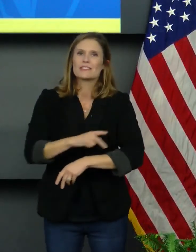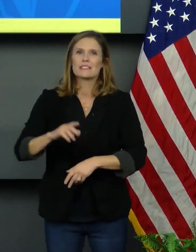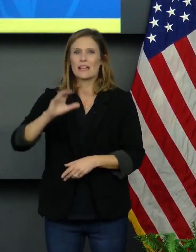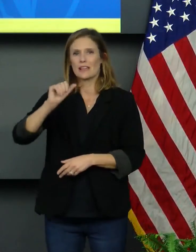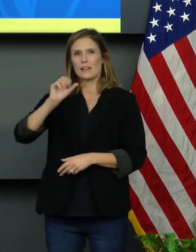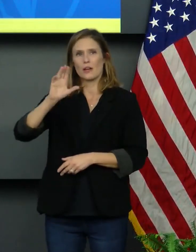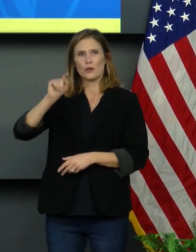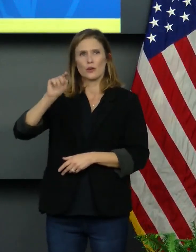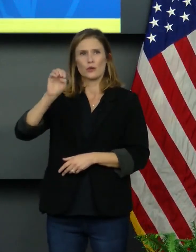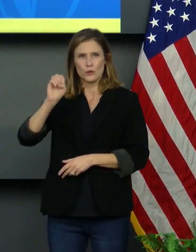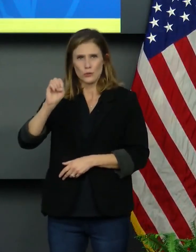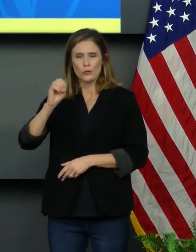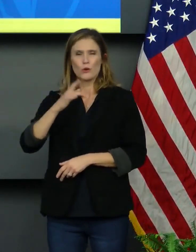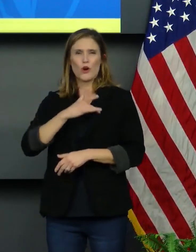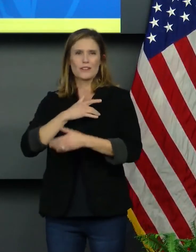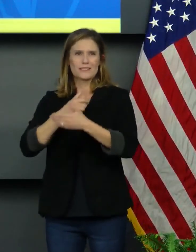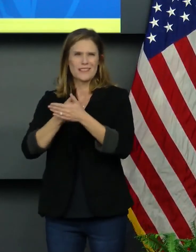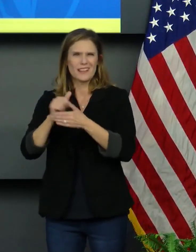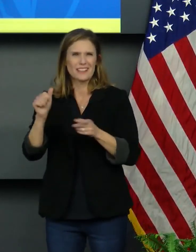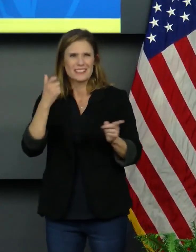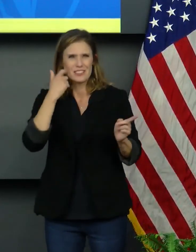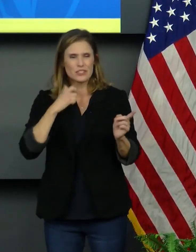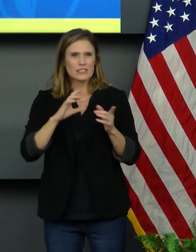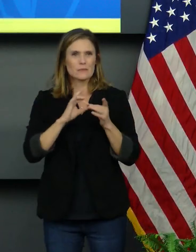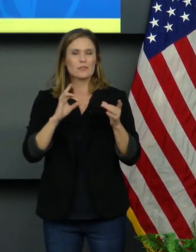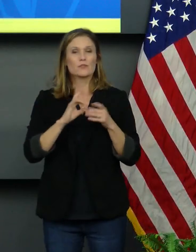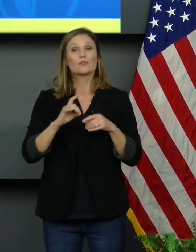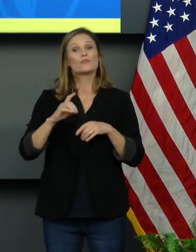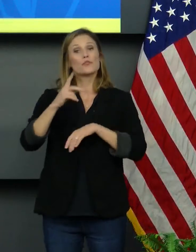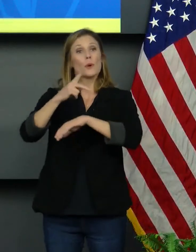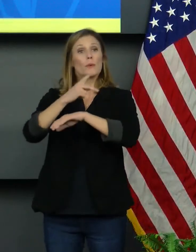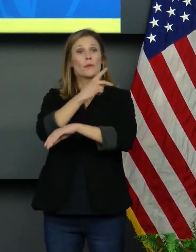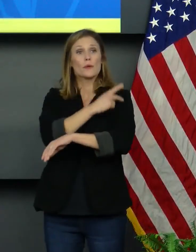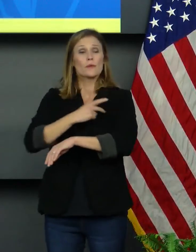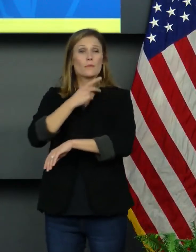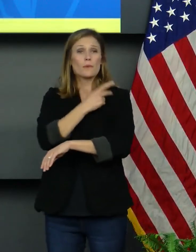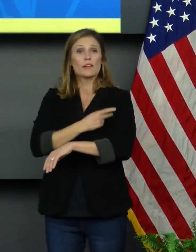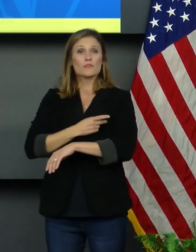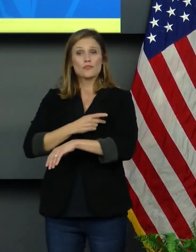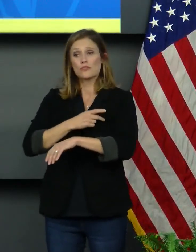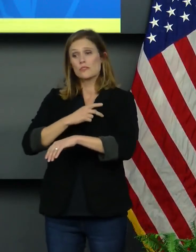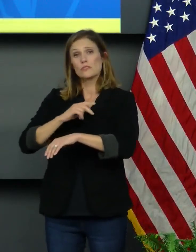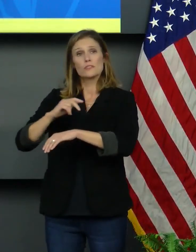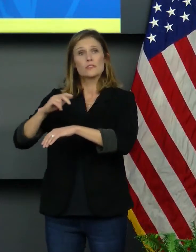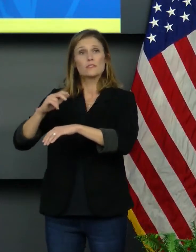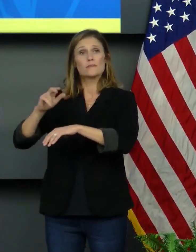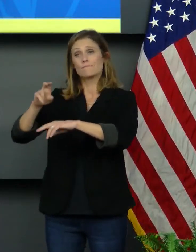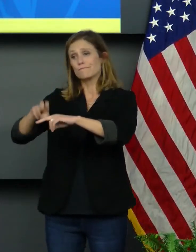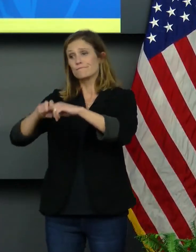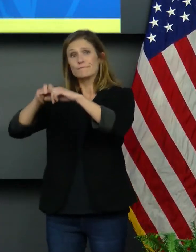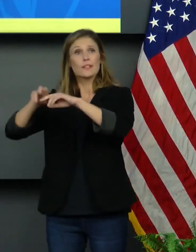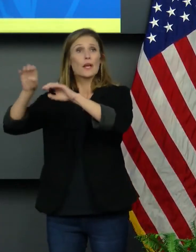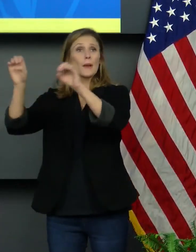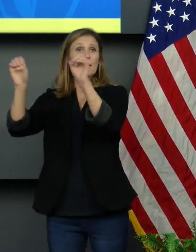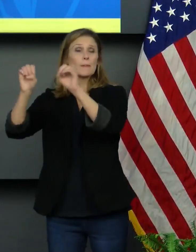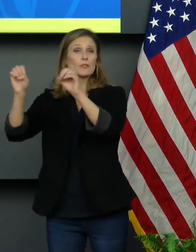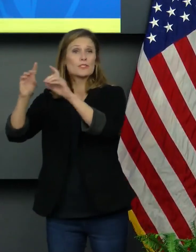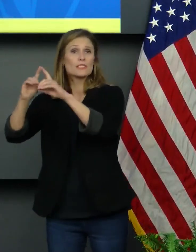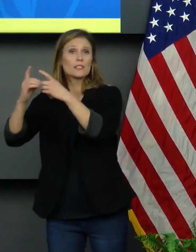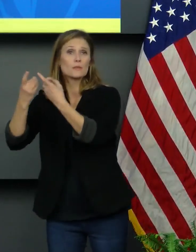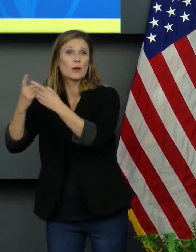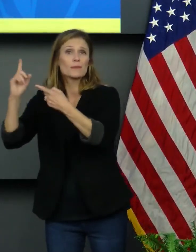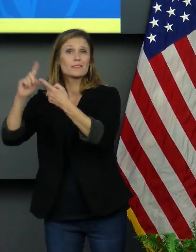attack that Dr. Cantor talked about. So the patients sit in the emergency departments until they can find a room to go